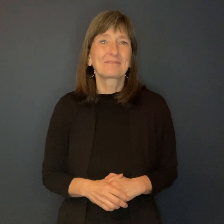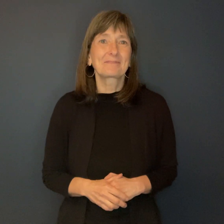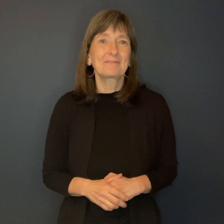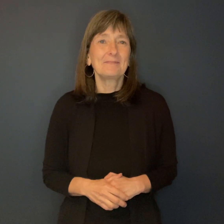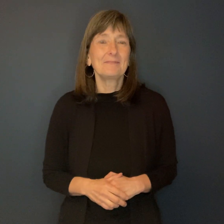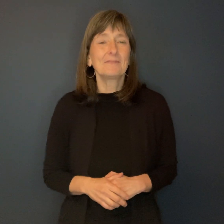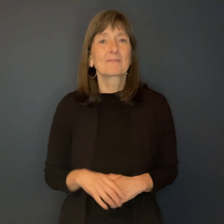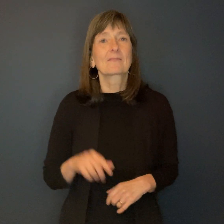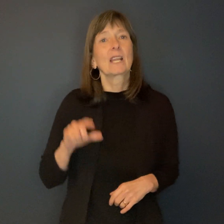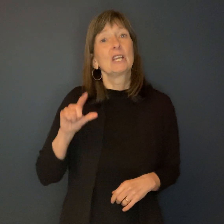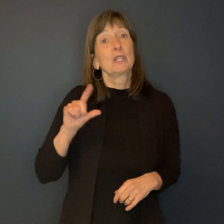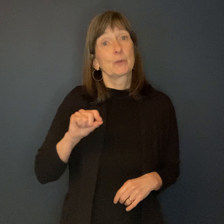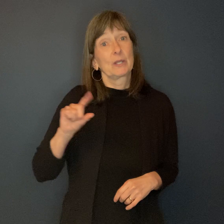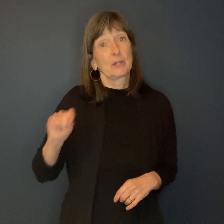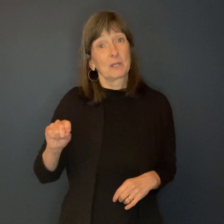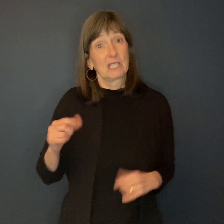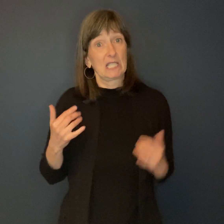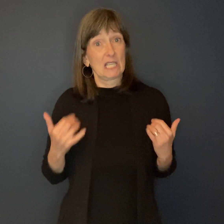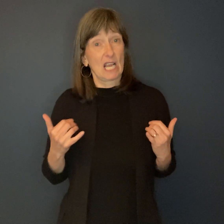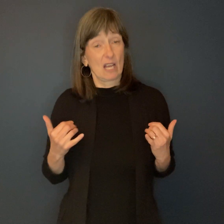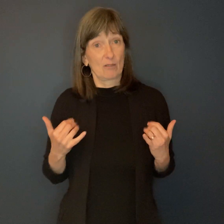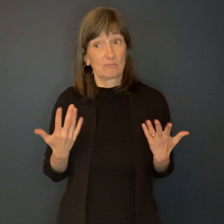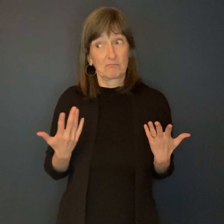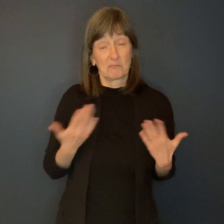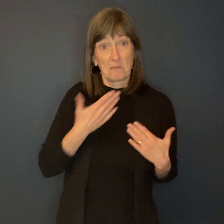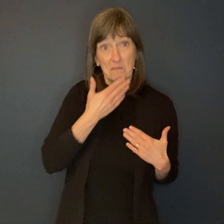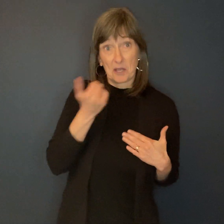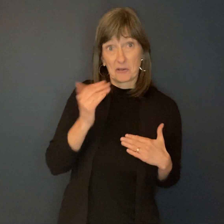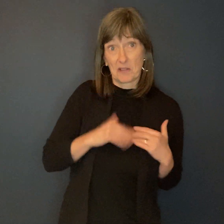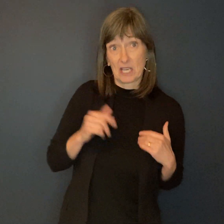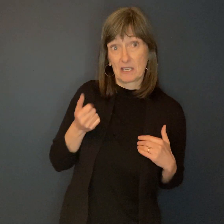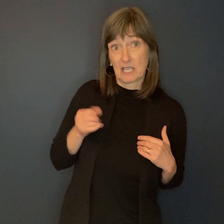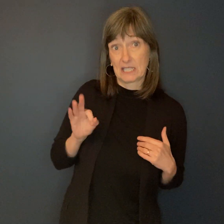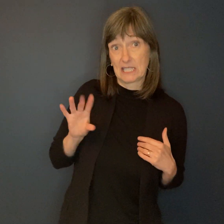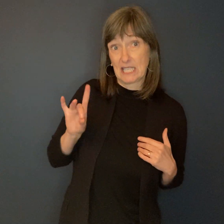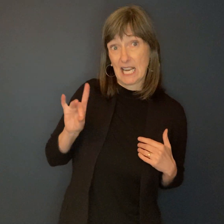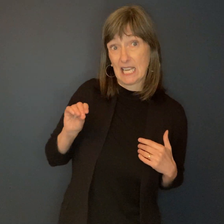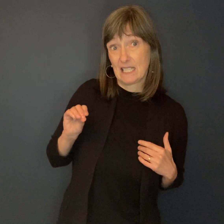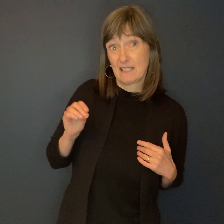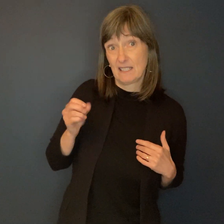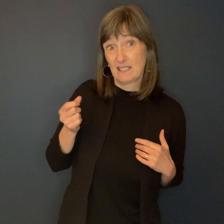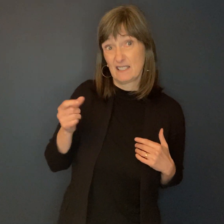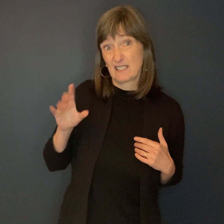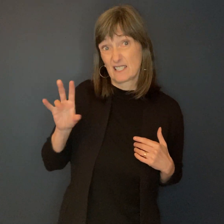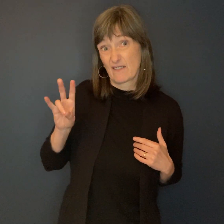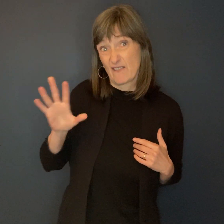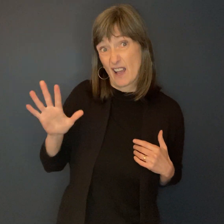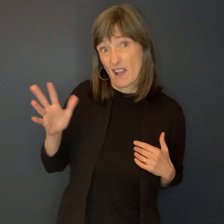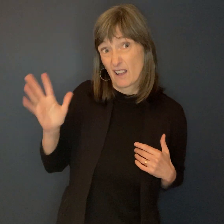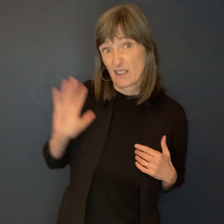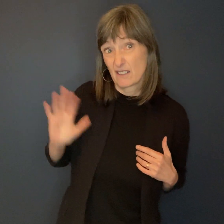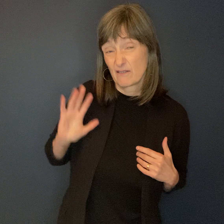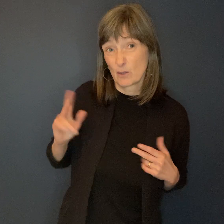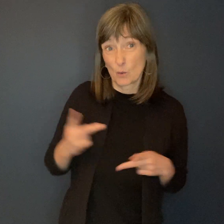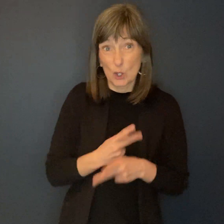2020, things better now than they were in 1980, 1975? Things worse? Are they better or worse? How